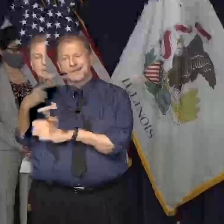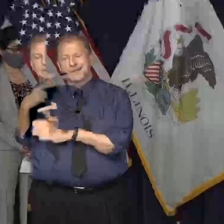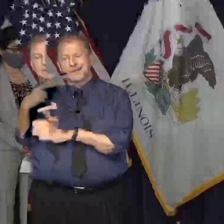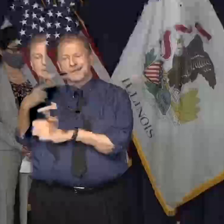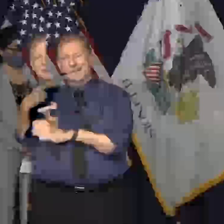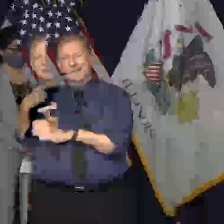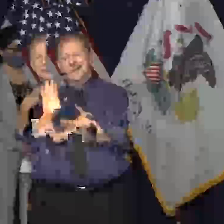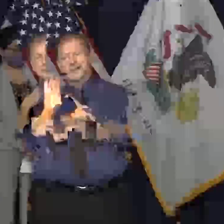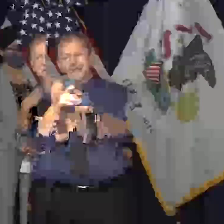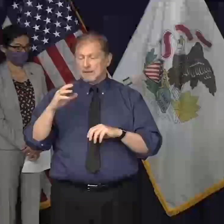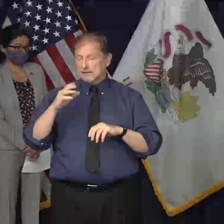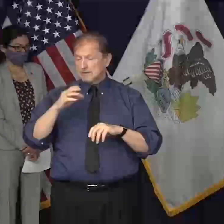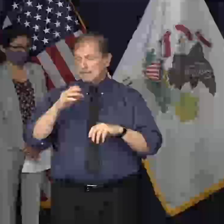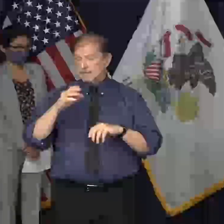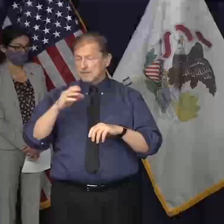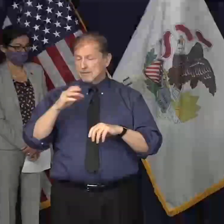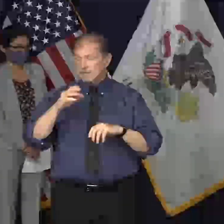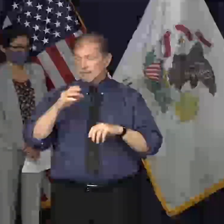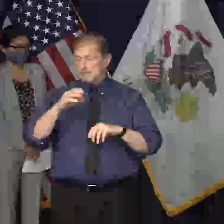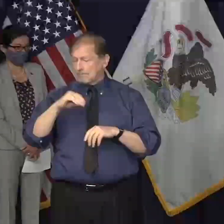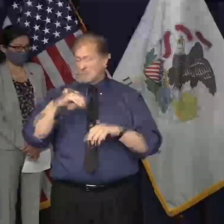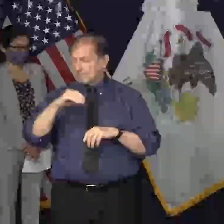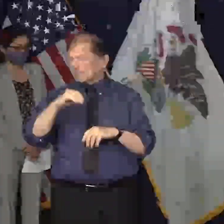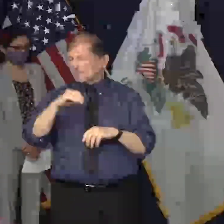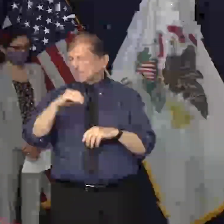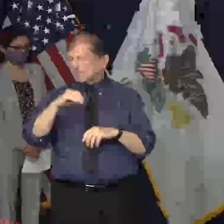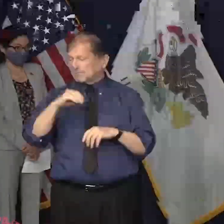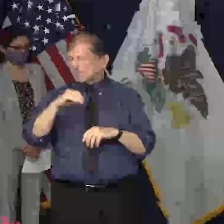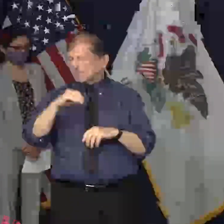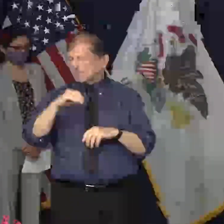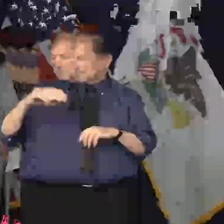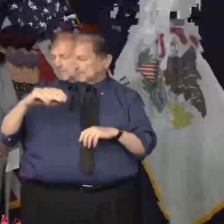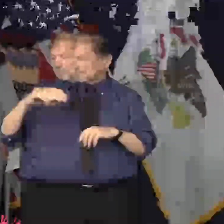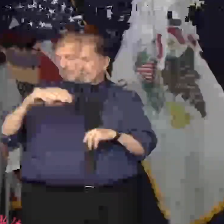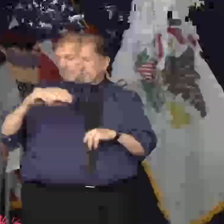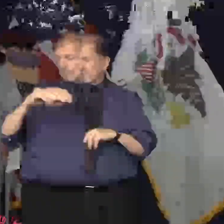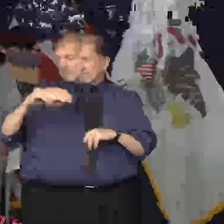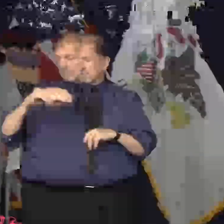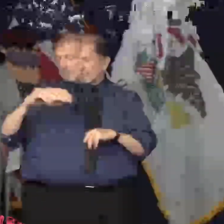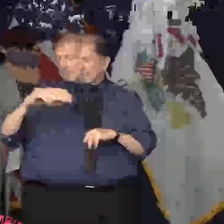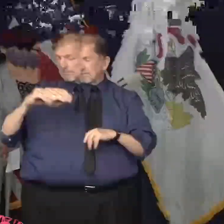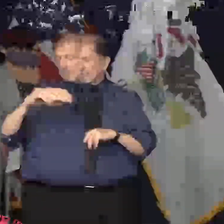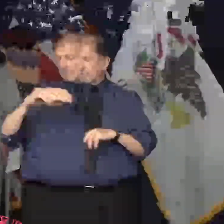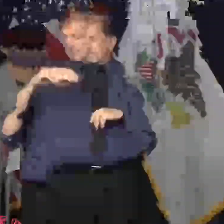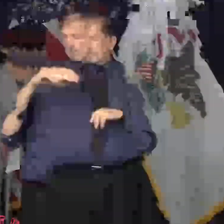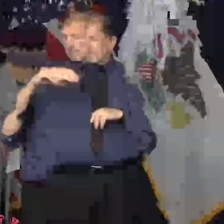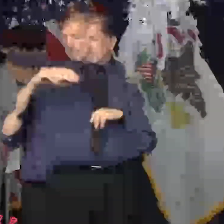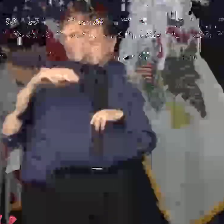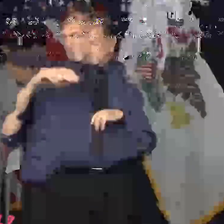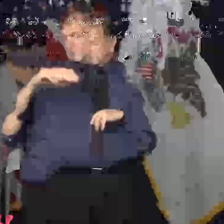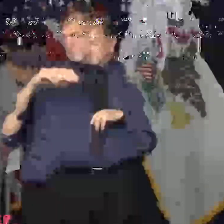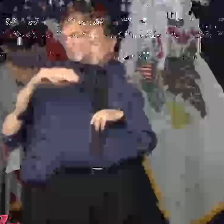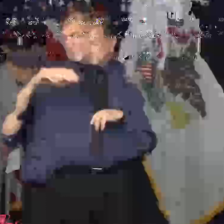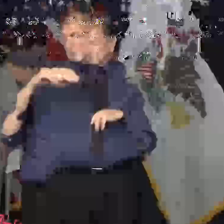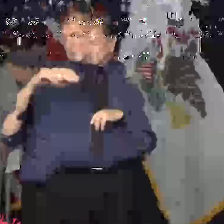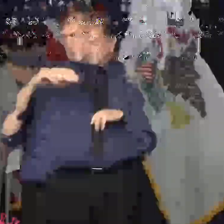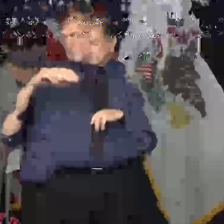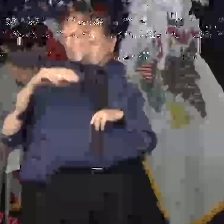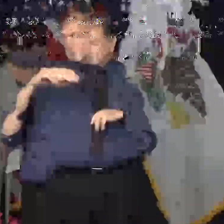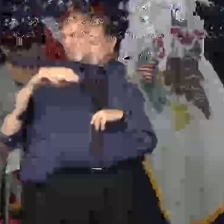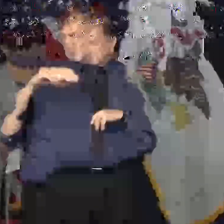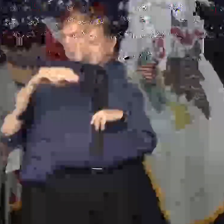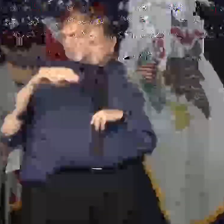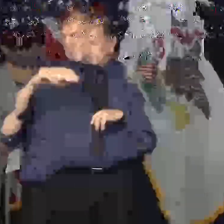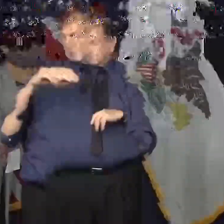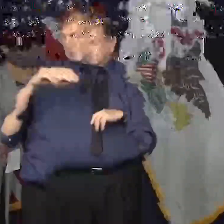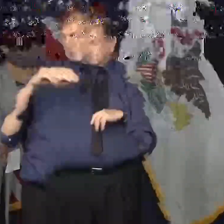populations, including regarding the long-term mental and physical consequences of the pandemic. And of course, I